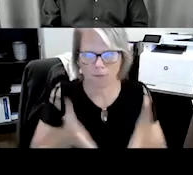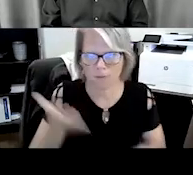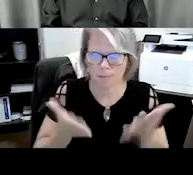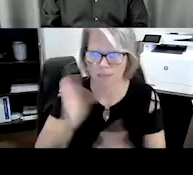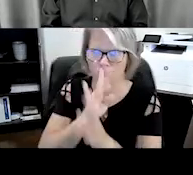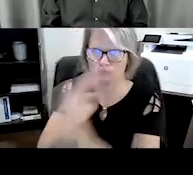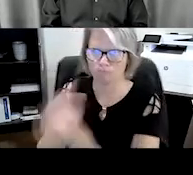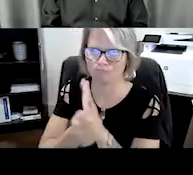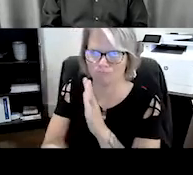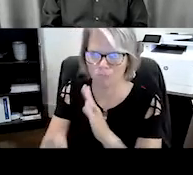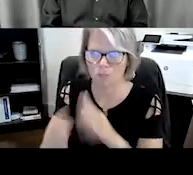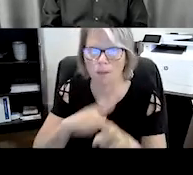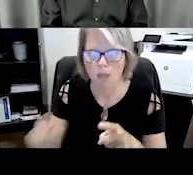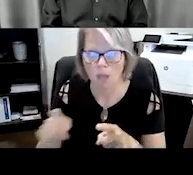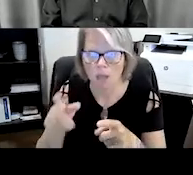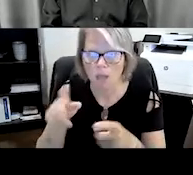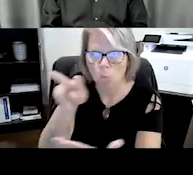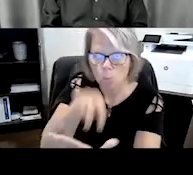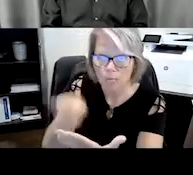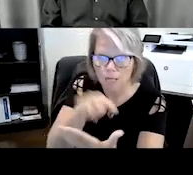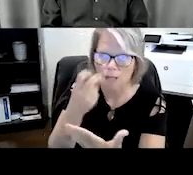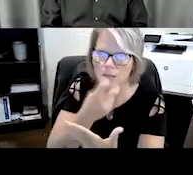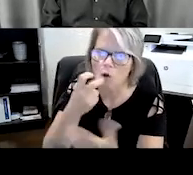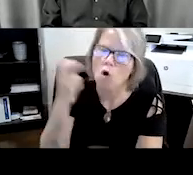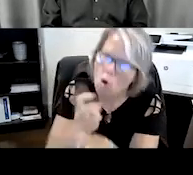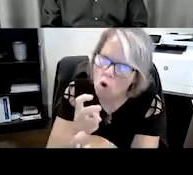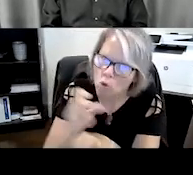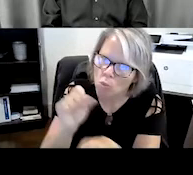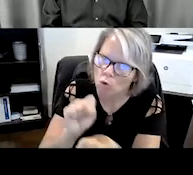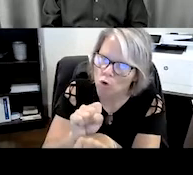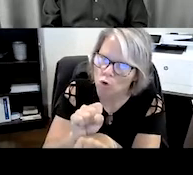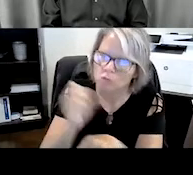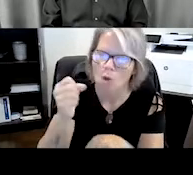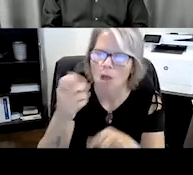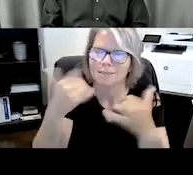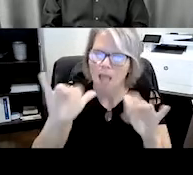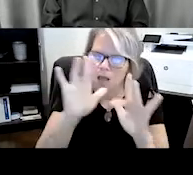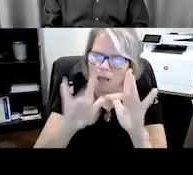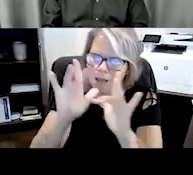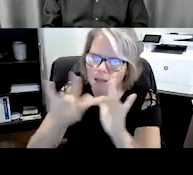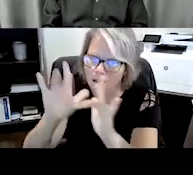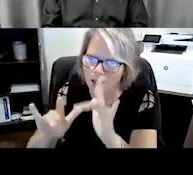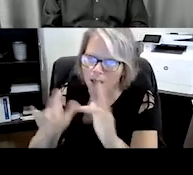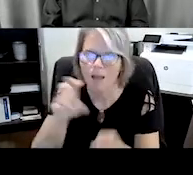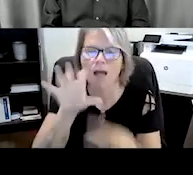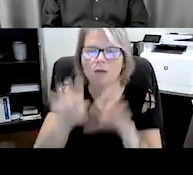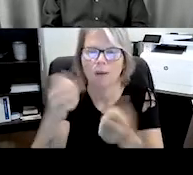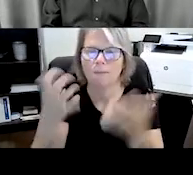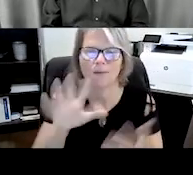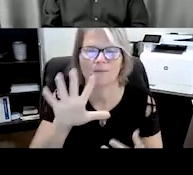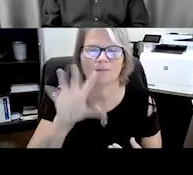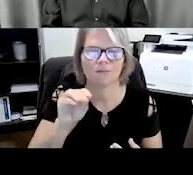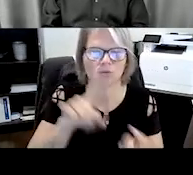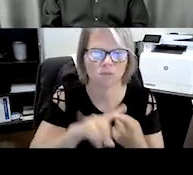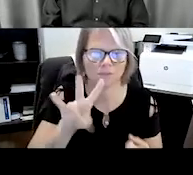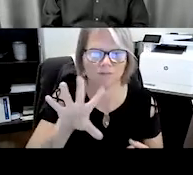person can read my lips, that means they're an expert and they're really, really good. But honestly, reading lips is very hard work. And like